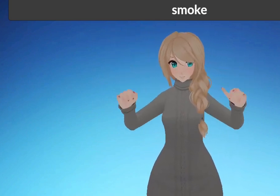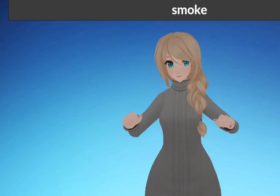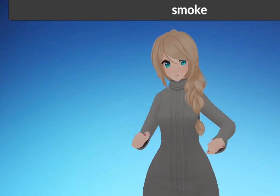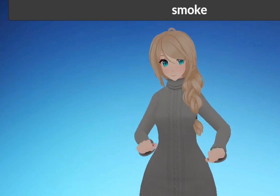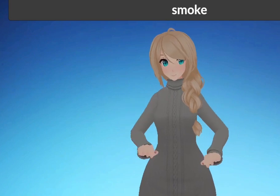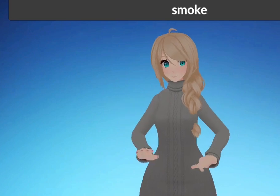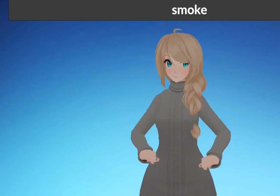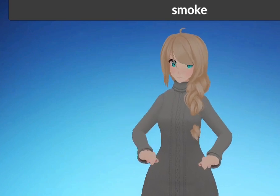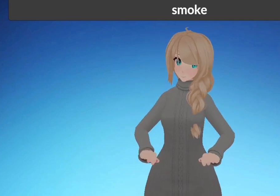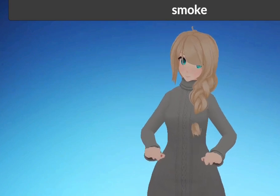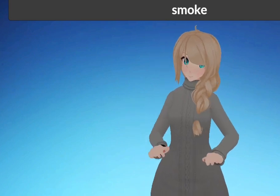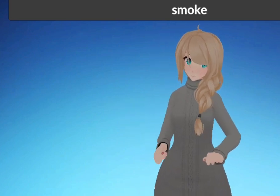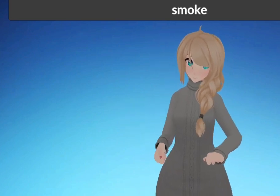Yeah.